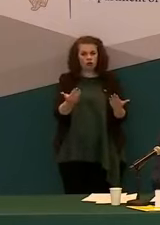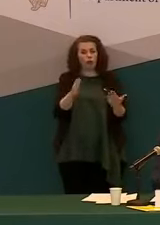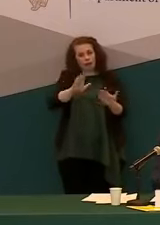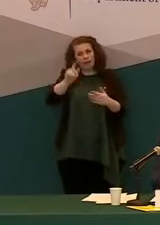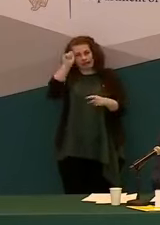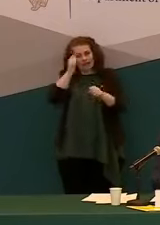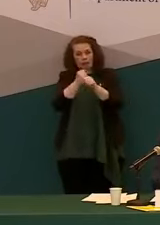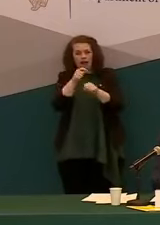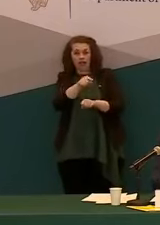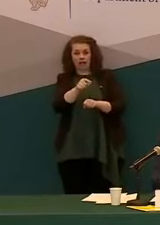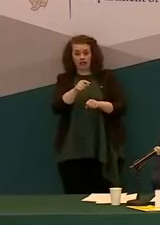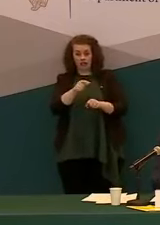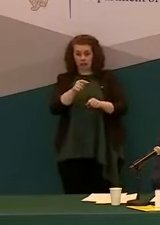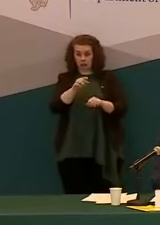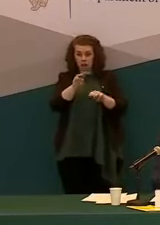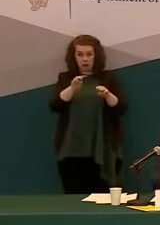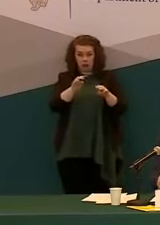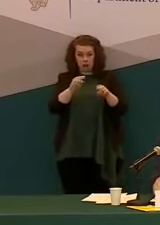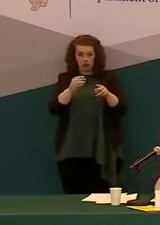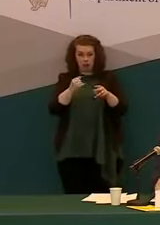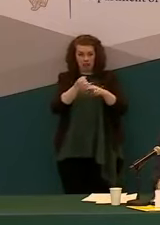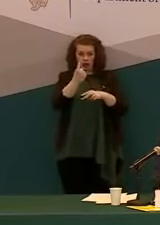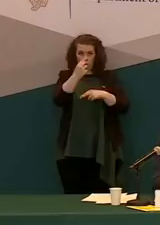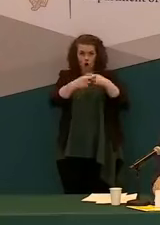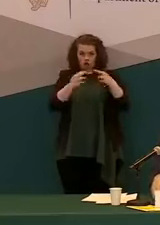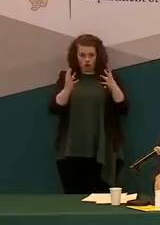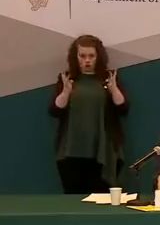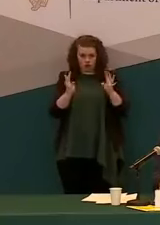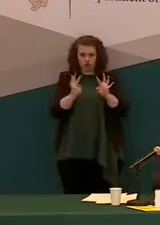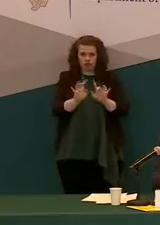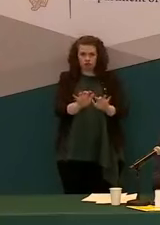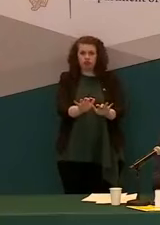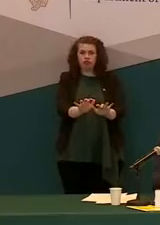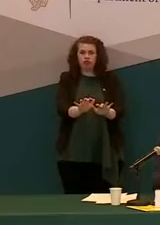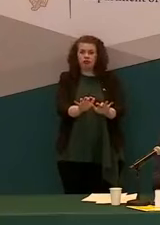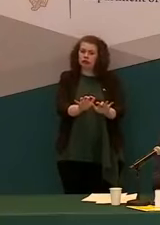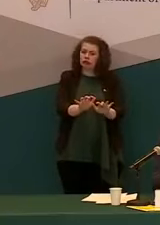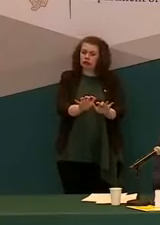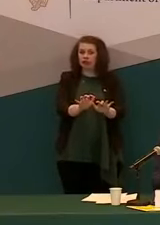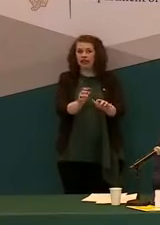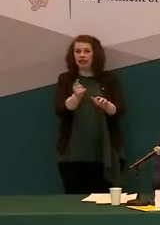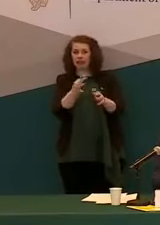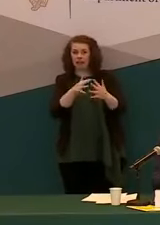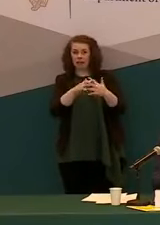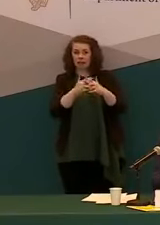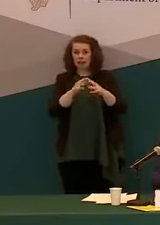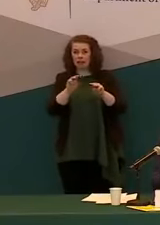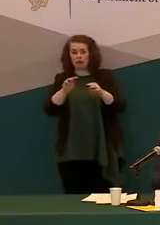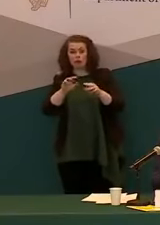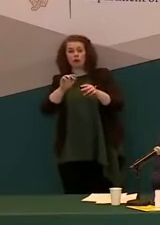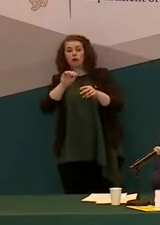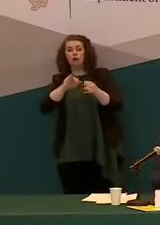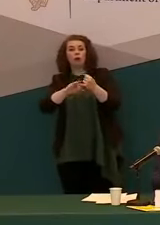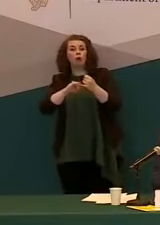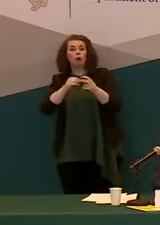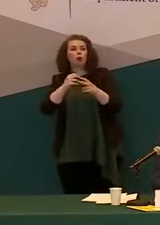Bringing people into close contact where there's a lot of mixing between people who don't normally mix is a very